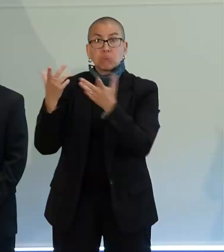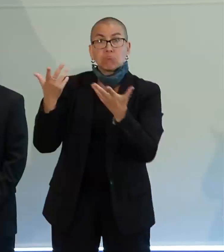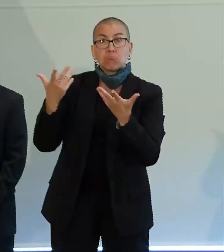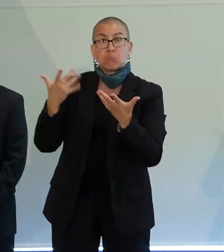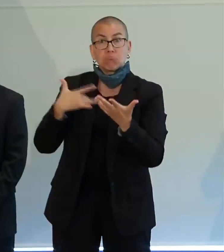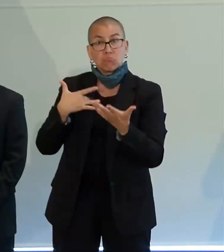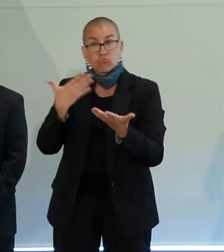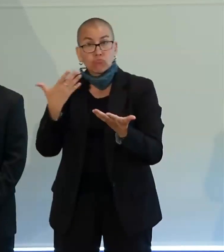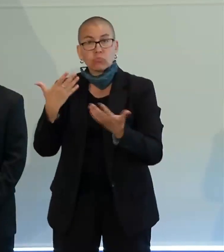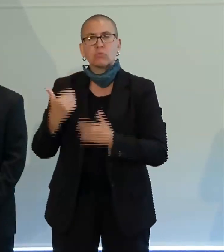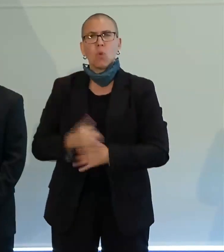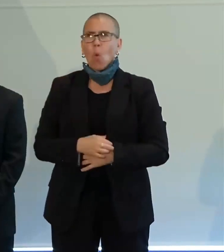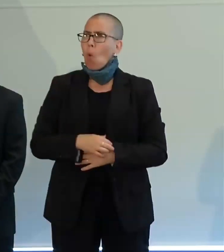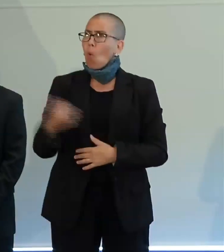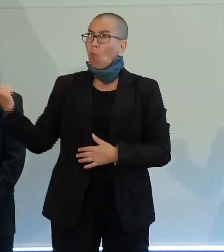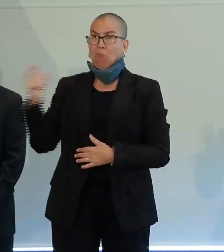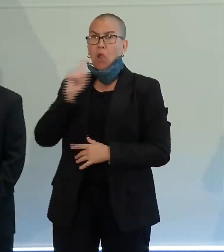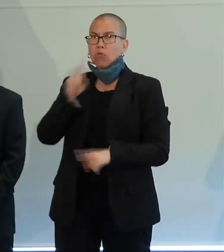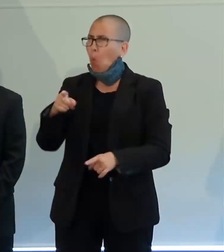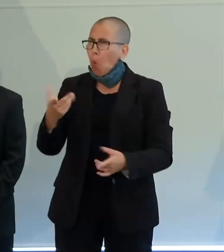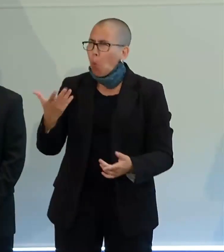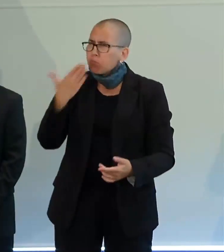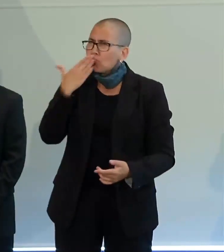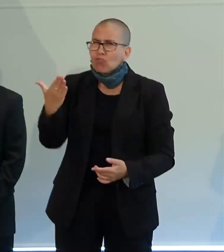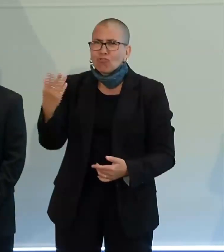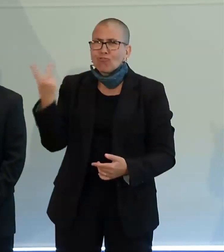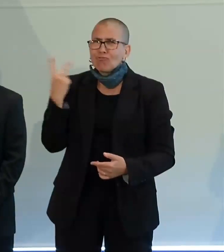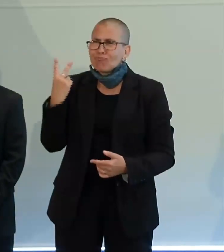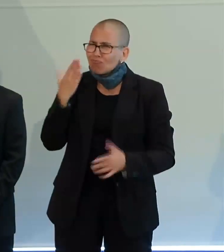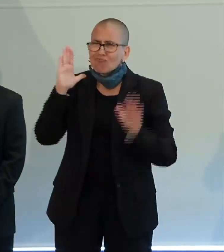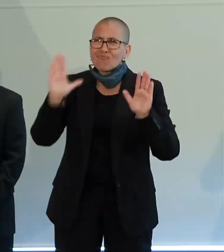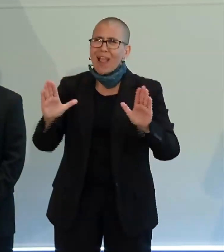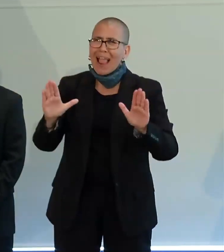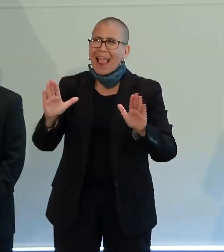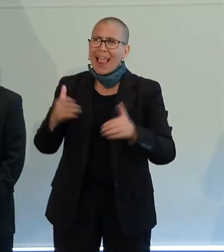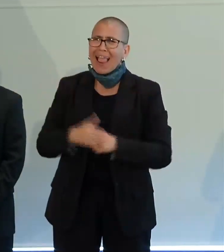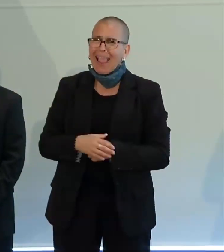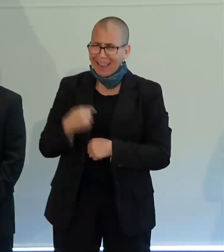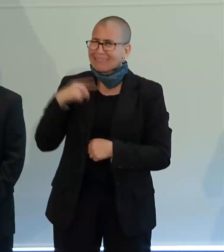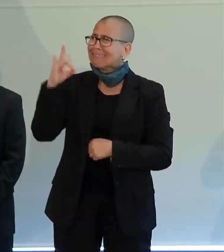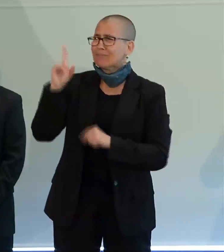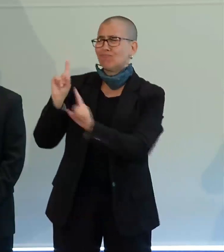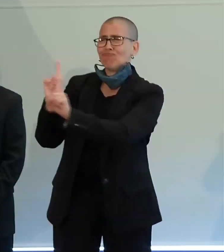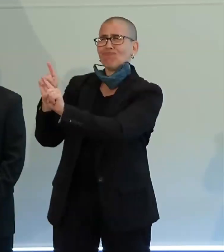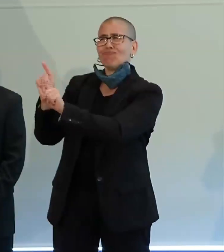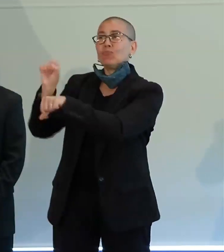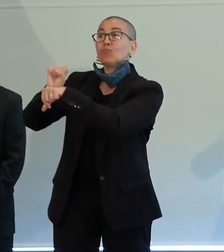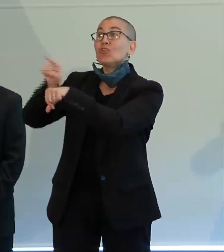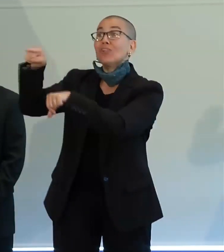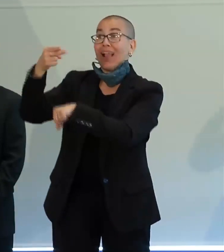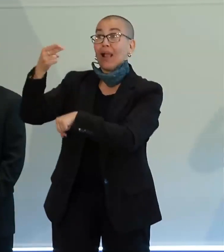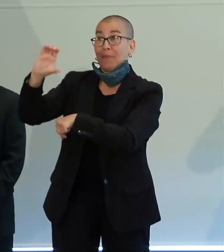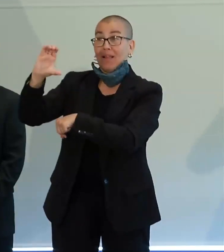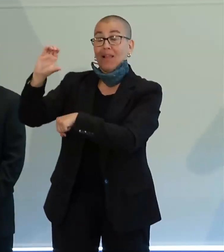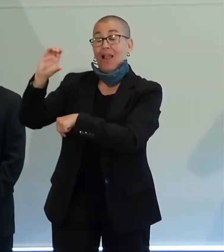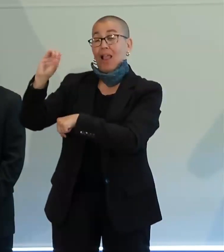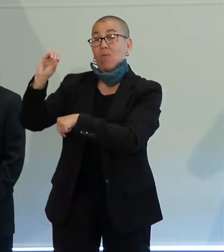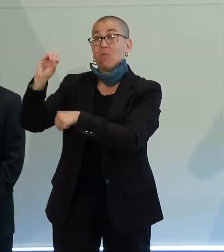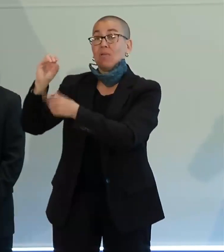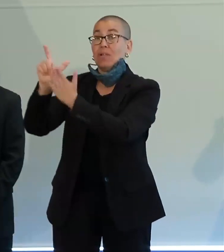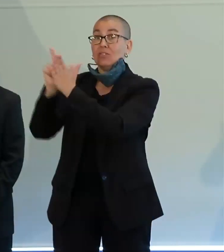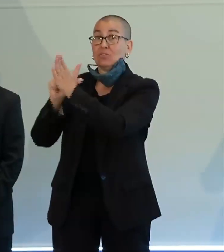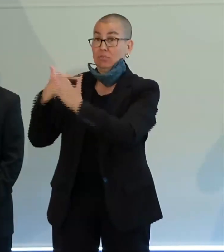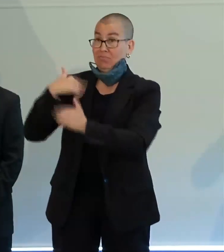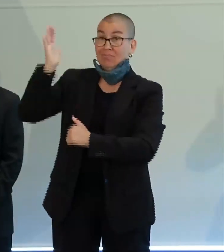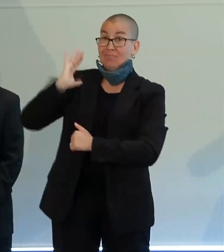It's going fine. It's going great. I spent a lot of time in Hennepin County when I was a trial lawyer myself, and I know